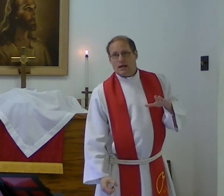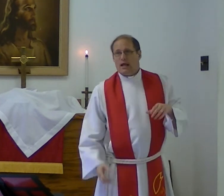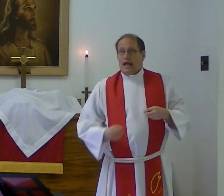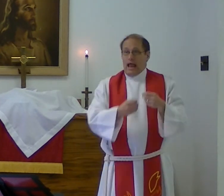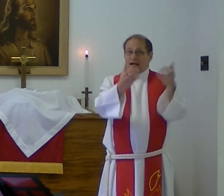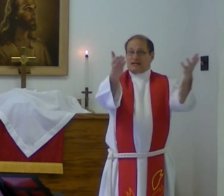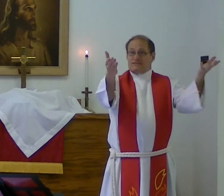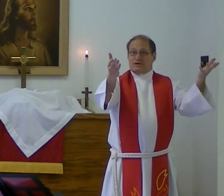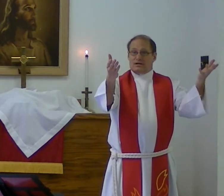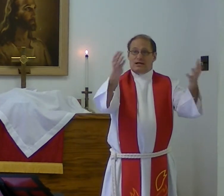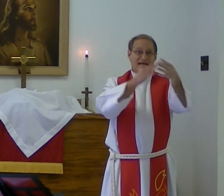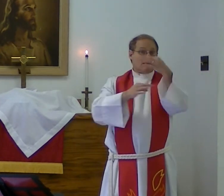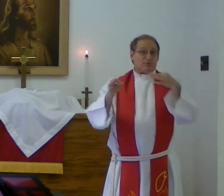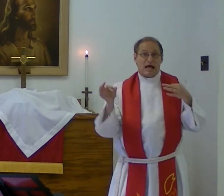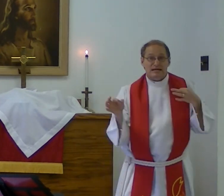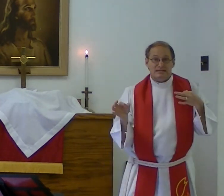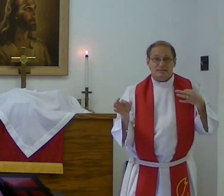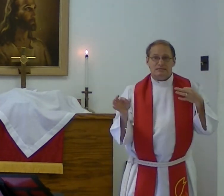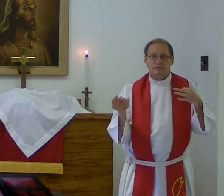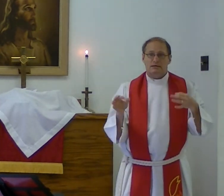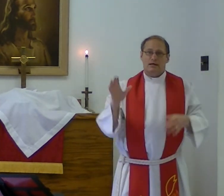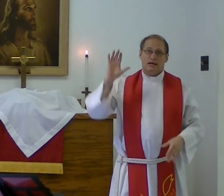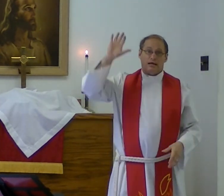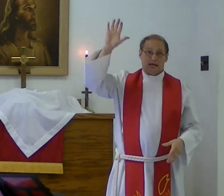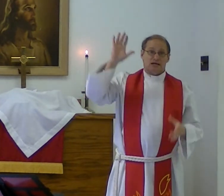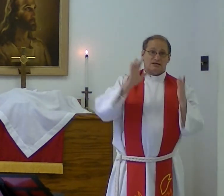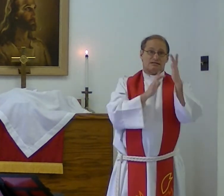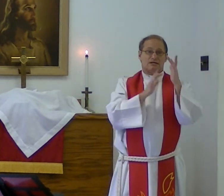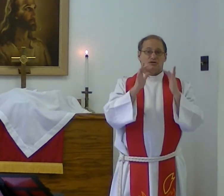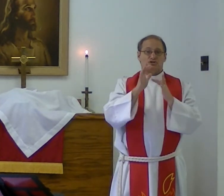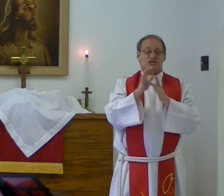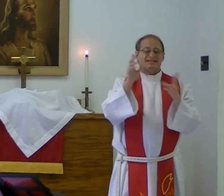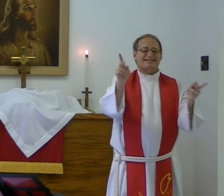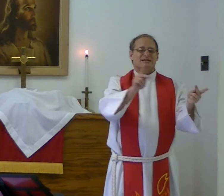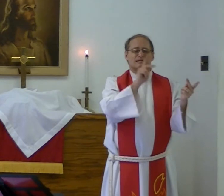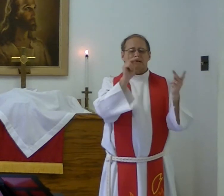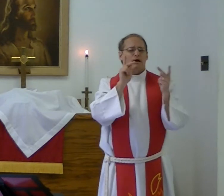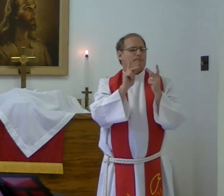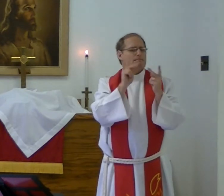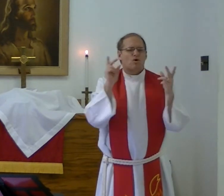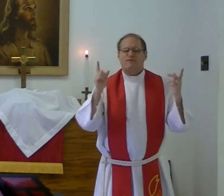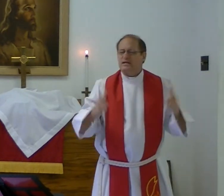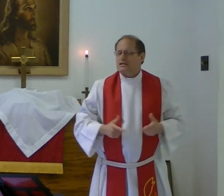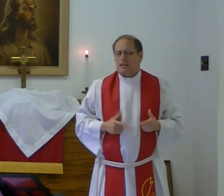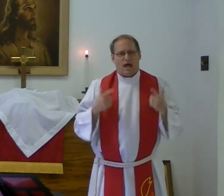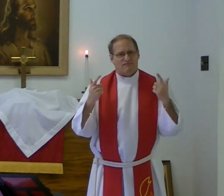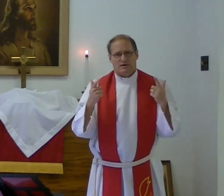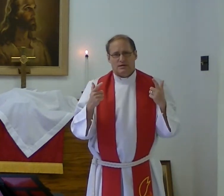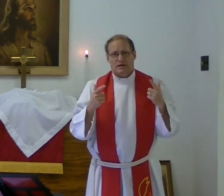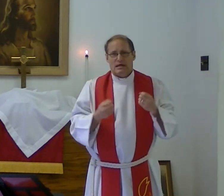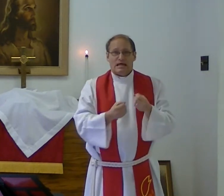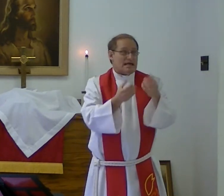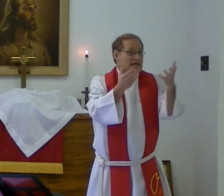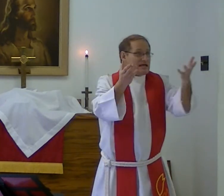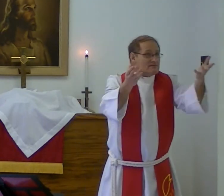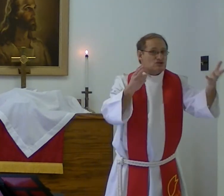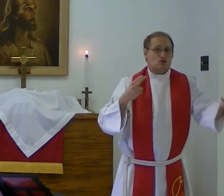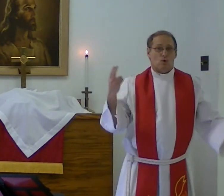And given in place is Jesus' perfect life. He gives to